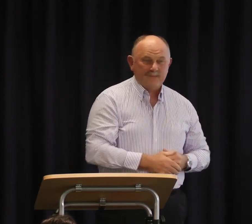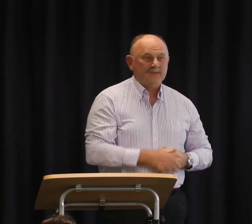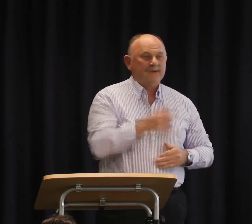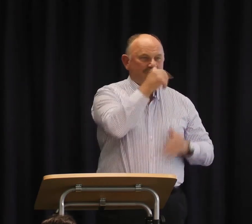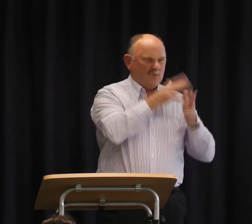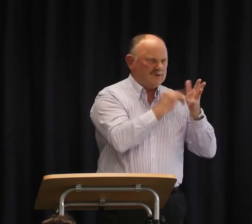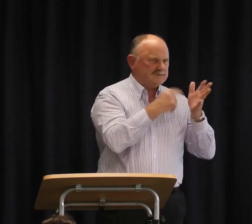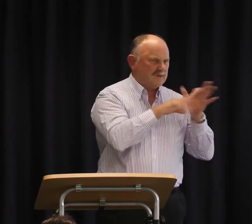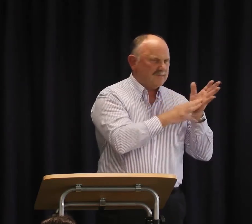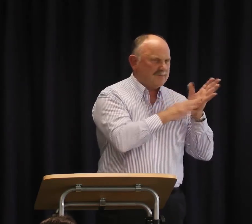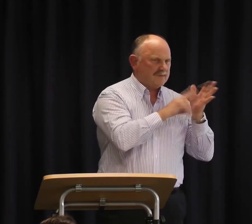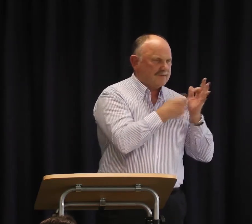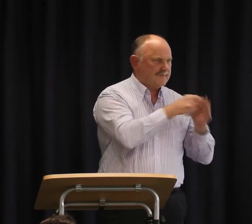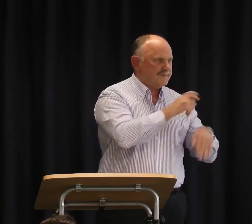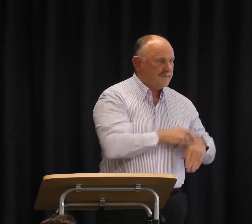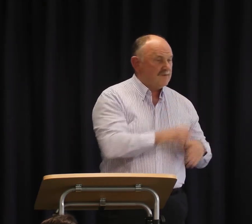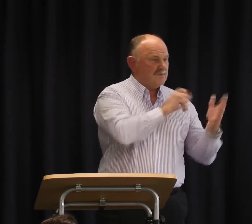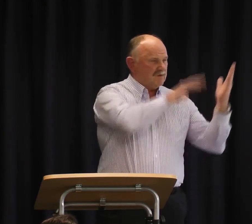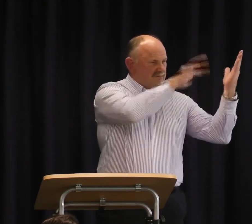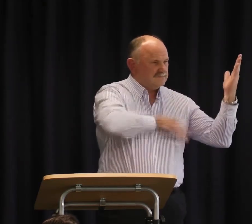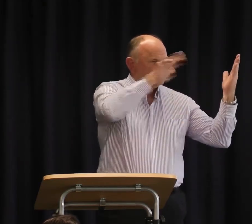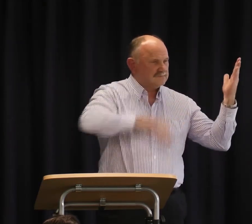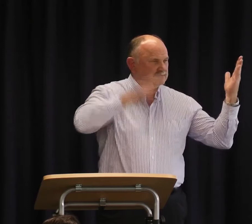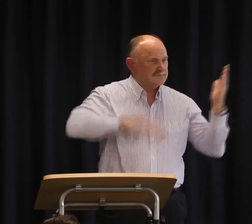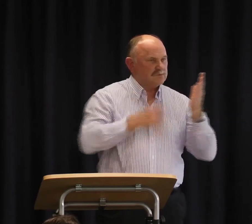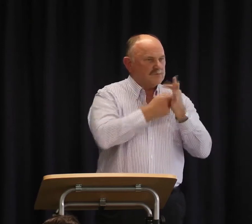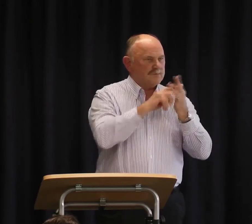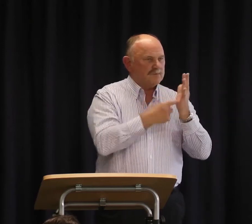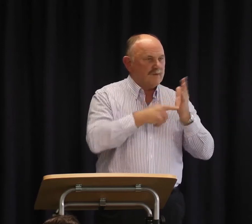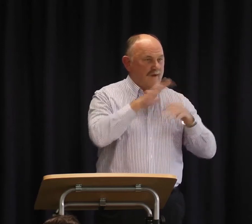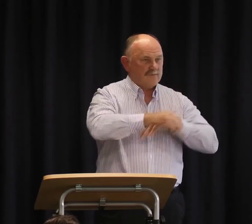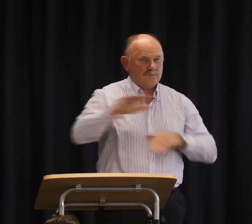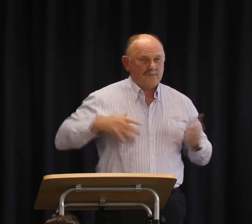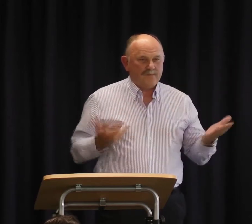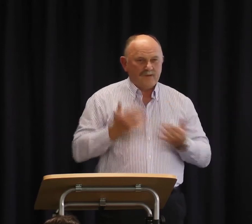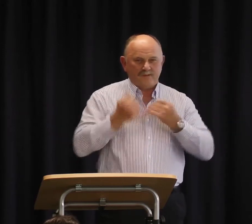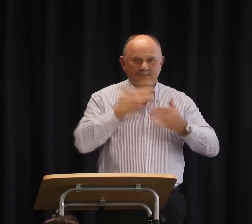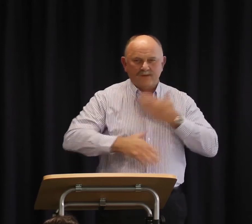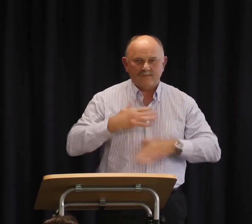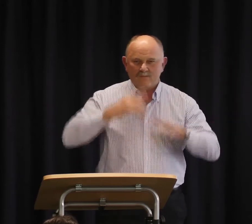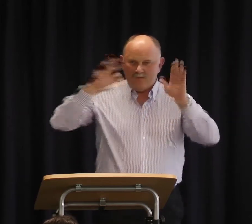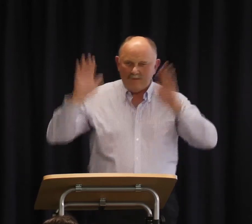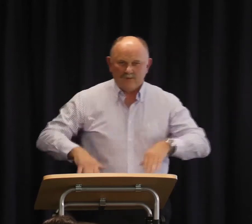So we knew we'd be in a lot of trouble. So when we got home, John Lovett was team manager. He wrote a report about our behaviour, a